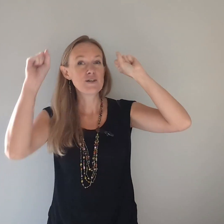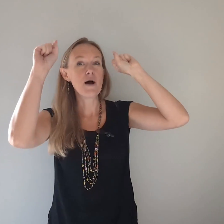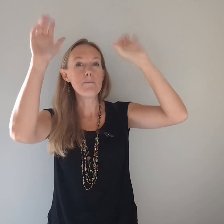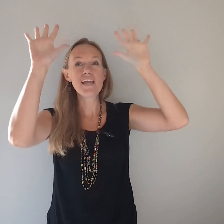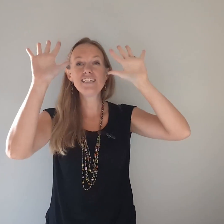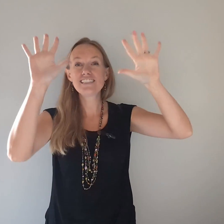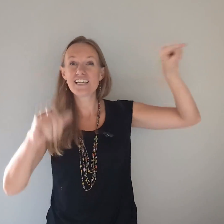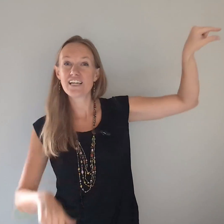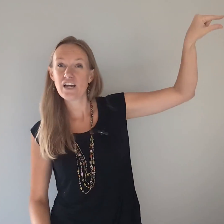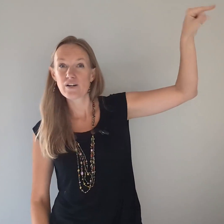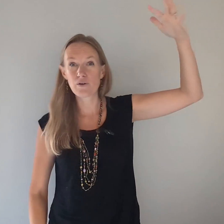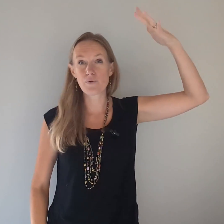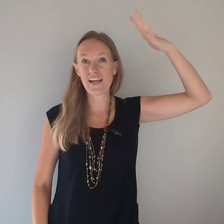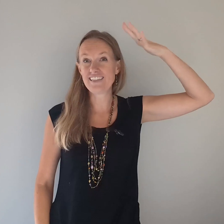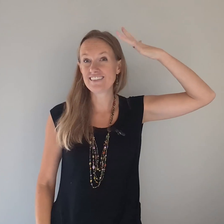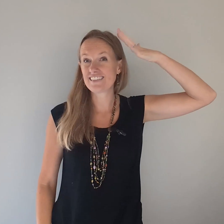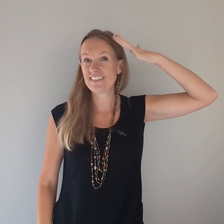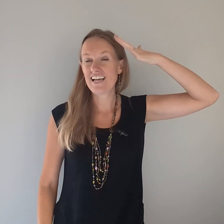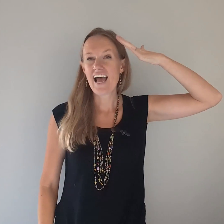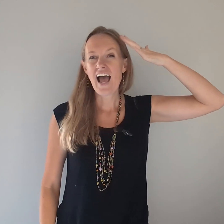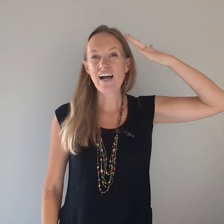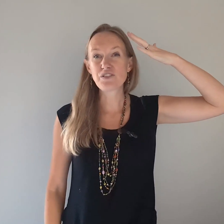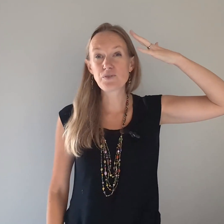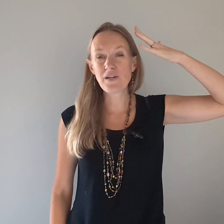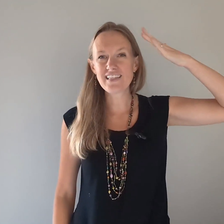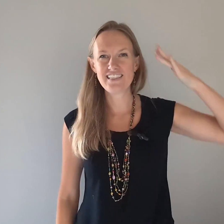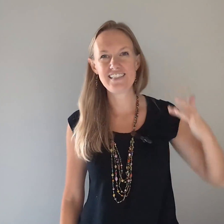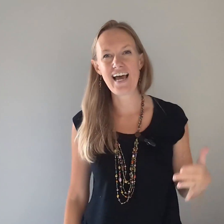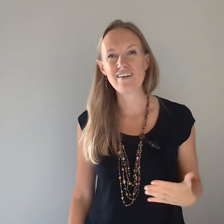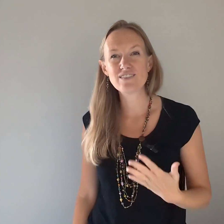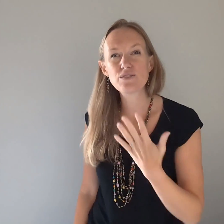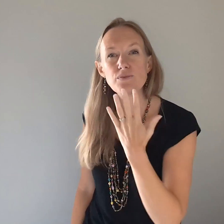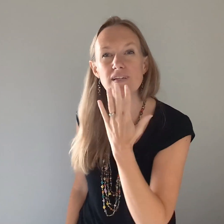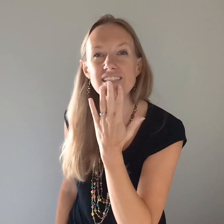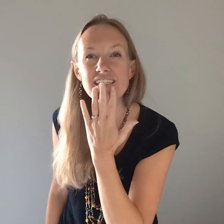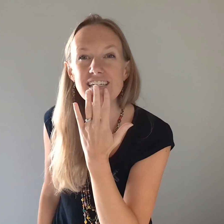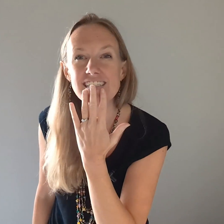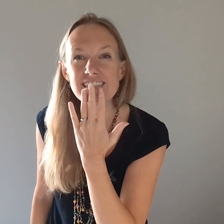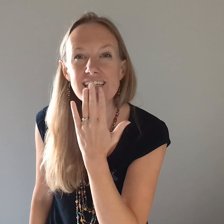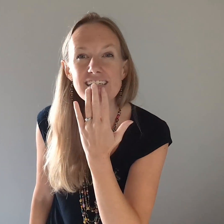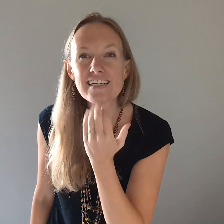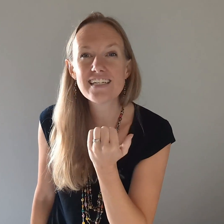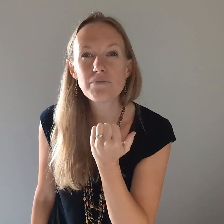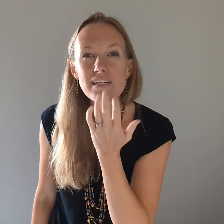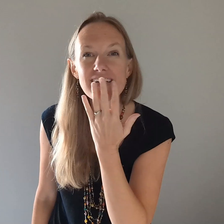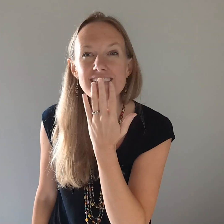So amazing grace, how sweet the sound. So sweet is here, and then you bring your hands